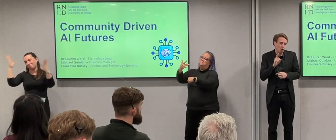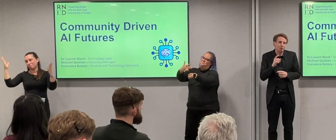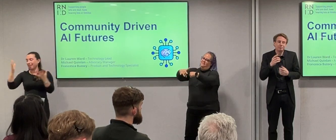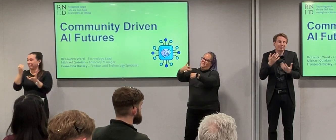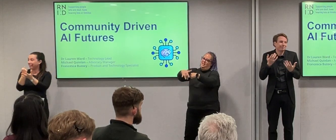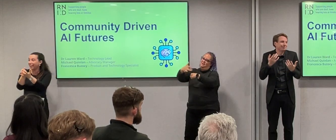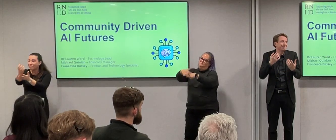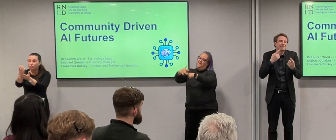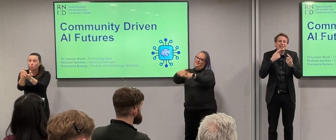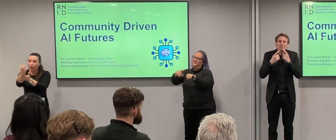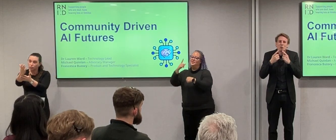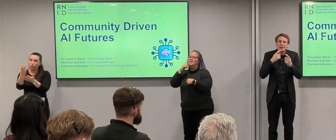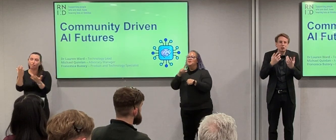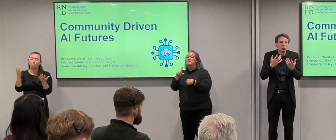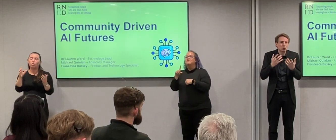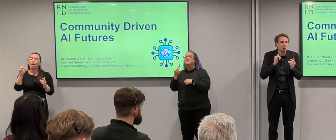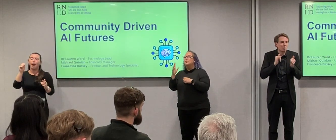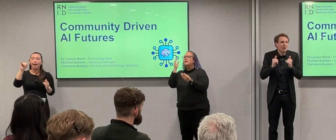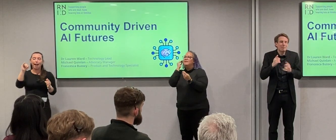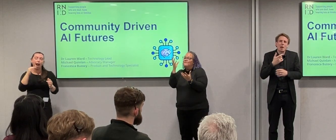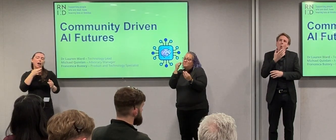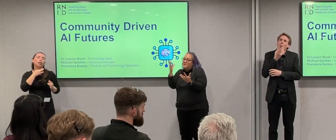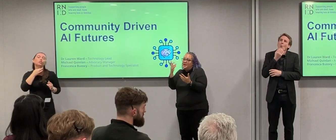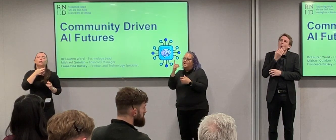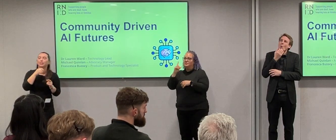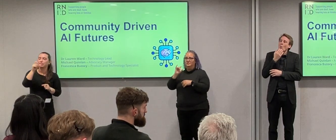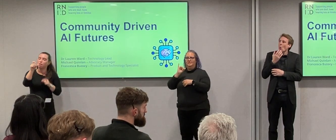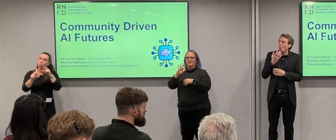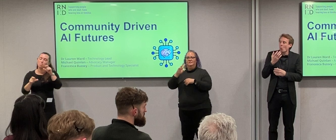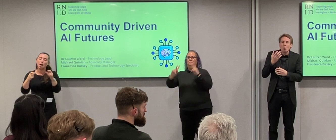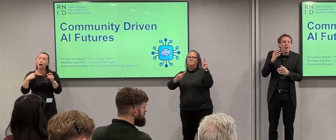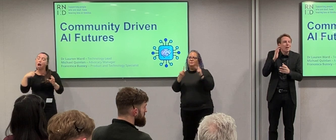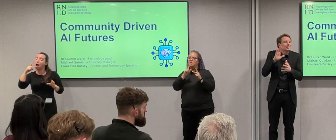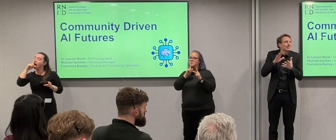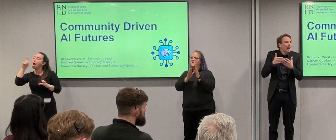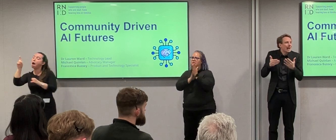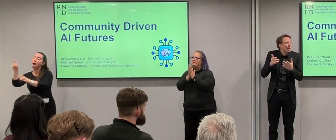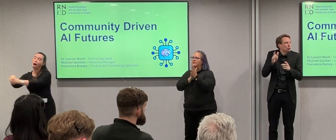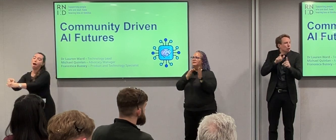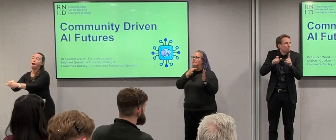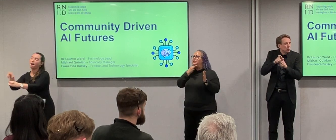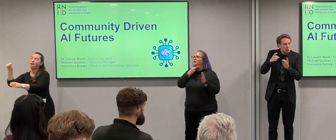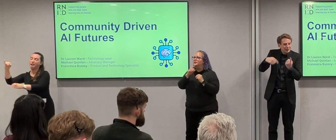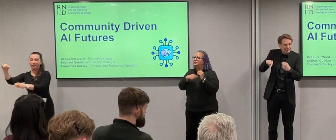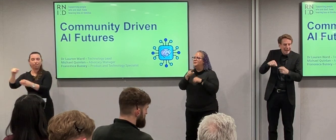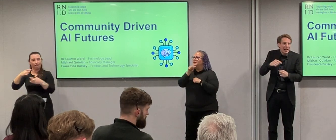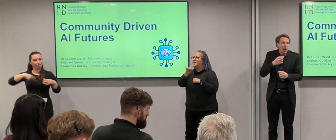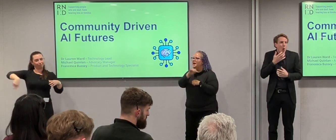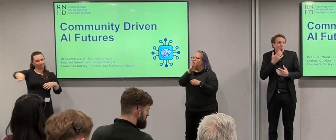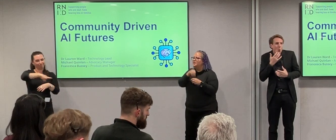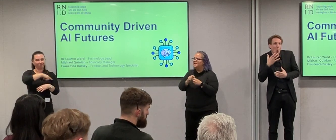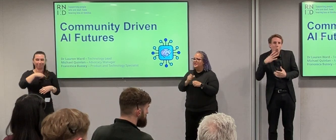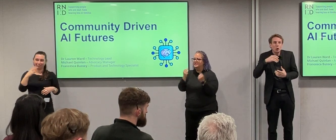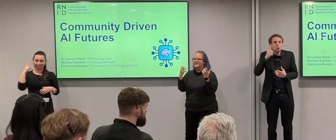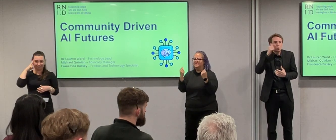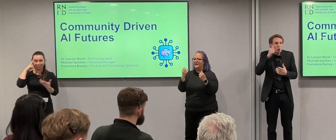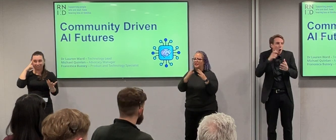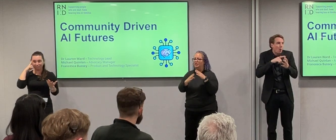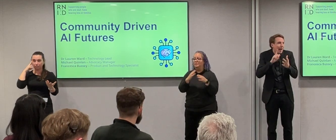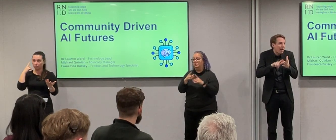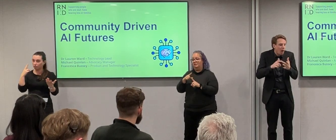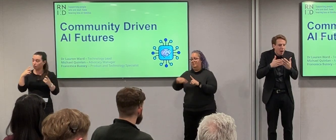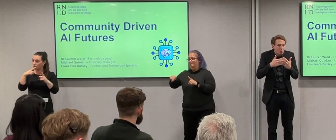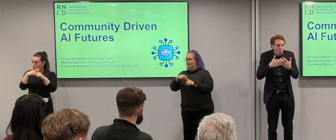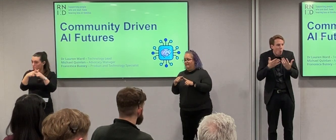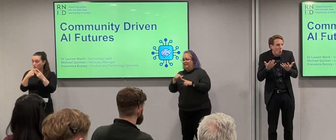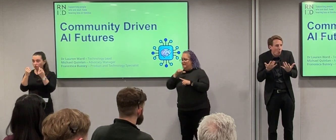information for people who are AI curious in sign language communities. And that's obviously even more profound for those that are not signers